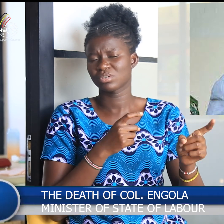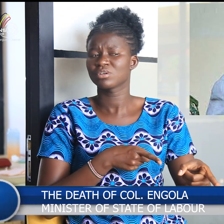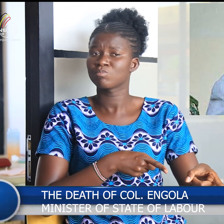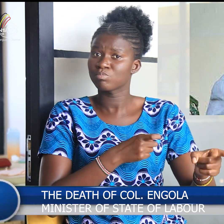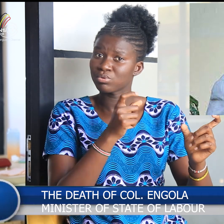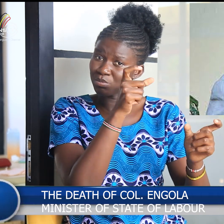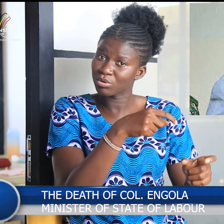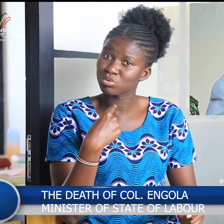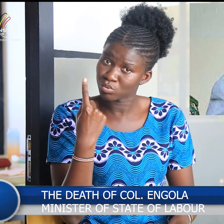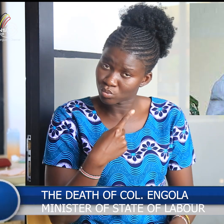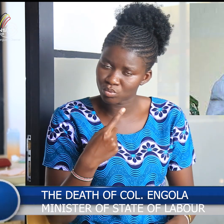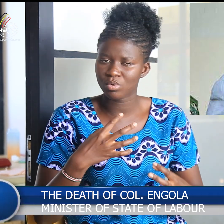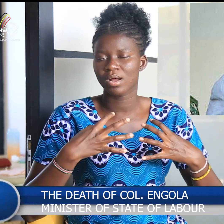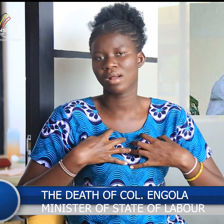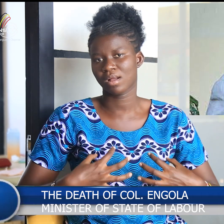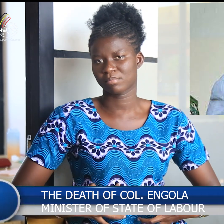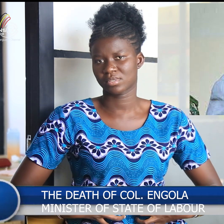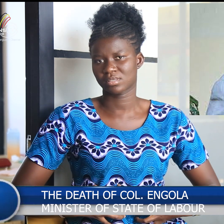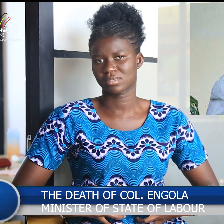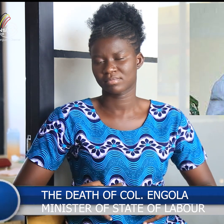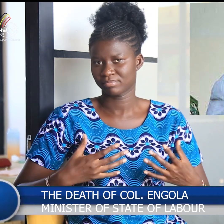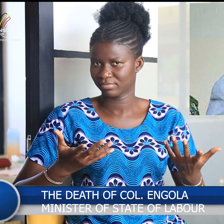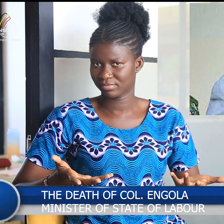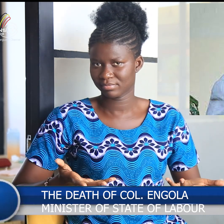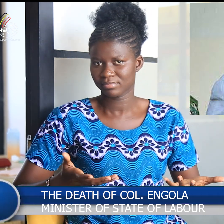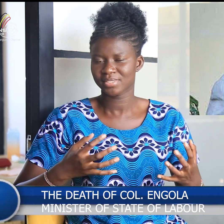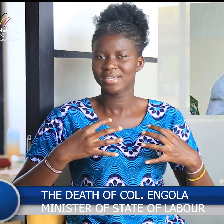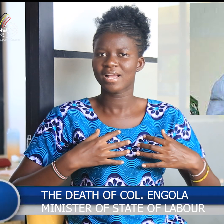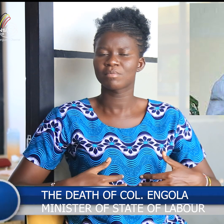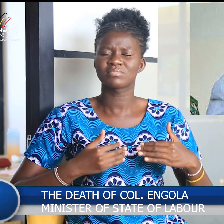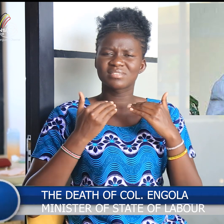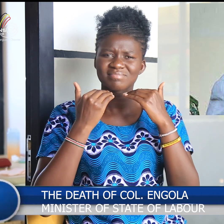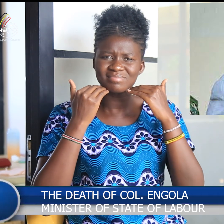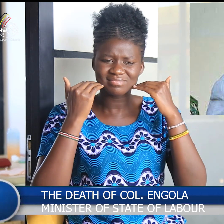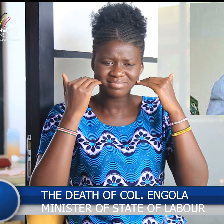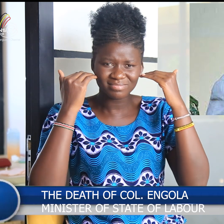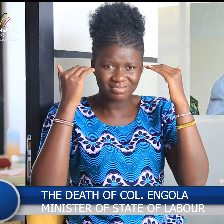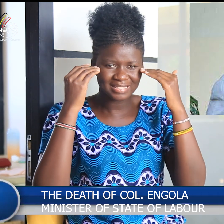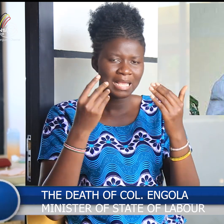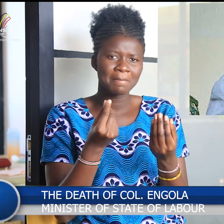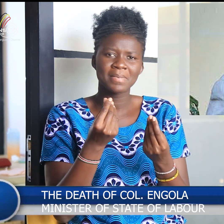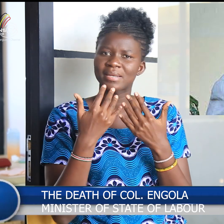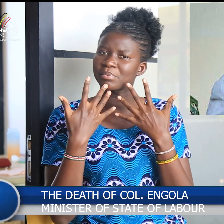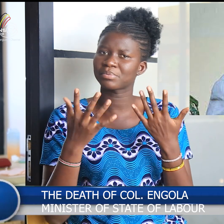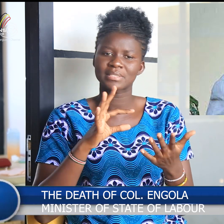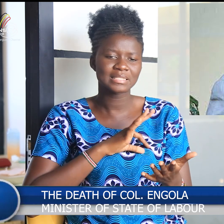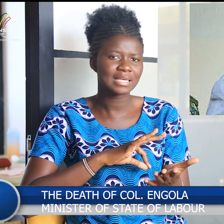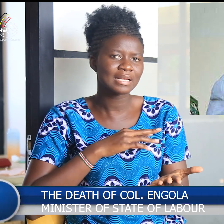before 1st May we celebrated Labor Day. What we know about his bodyguard is that he didn't